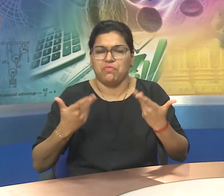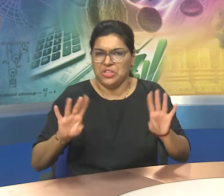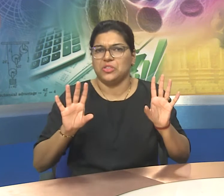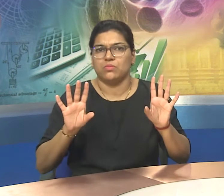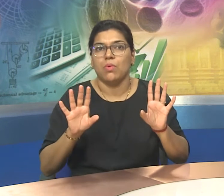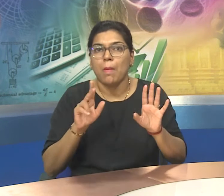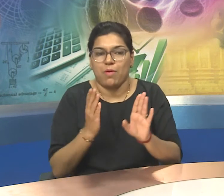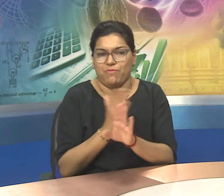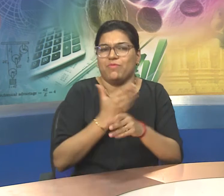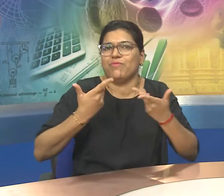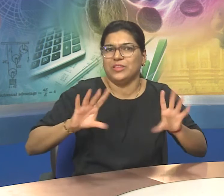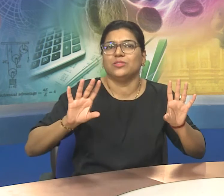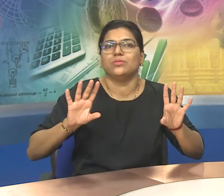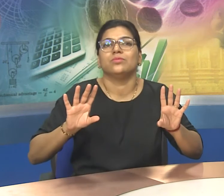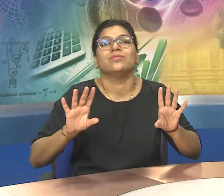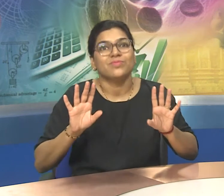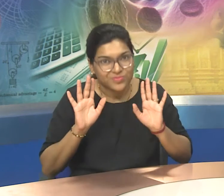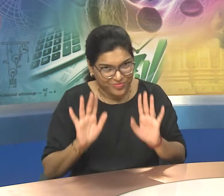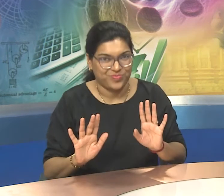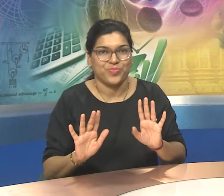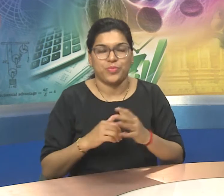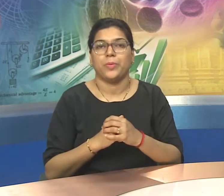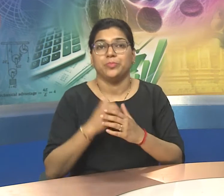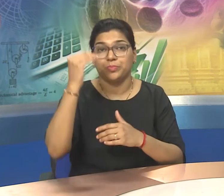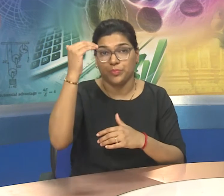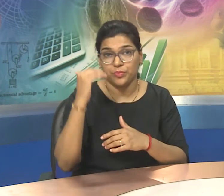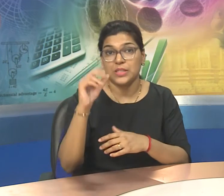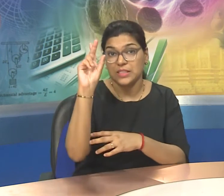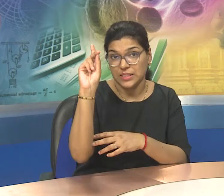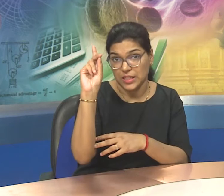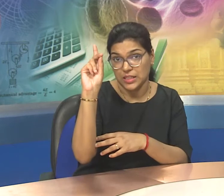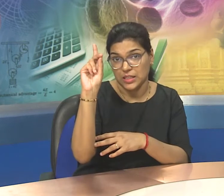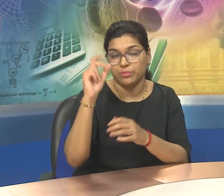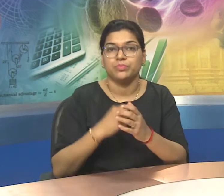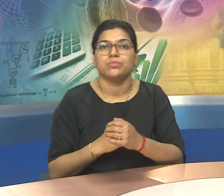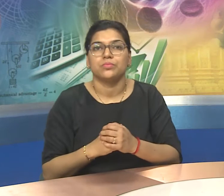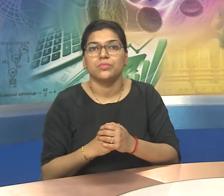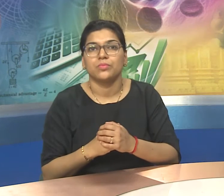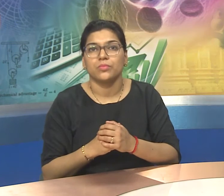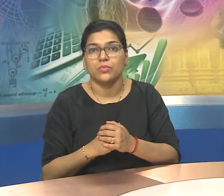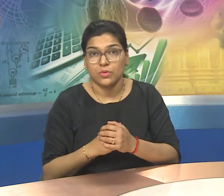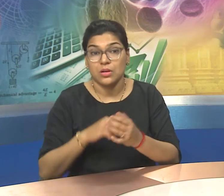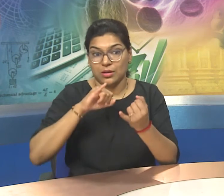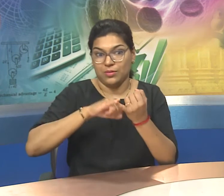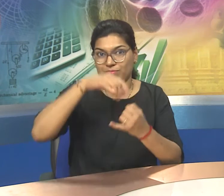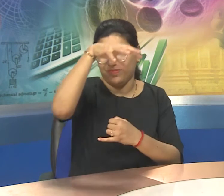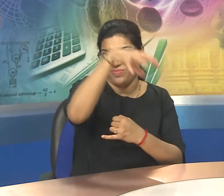So, in English, when we use something is complete, then we